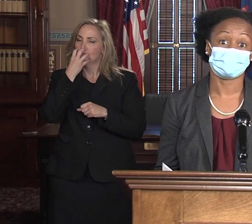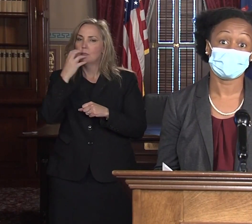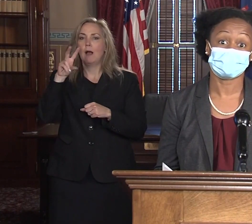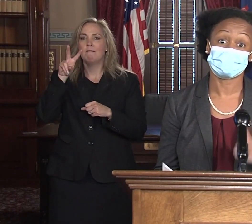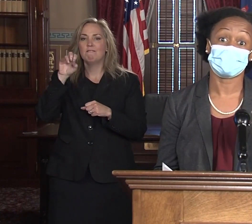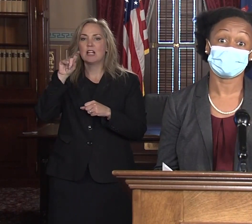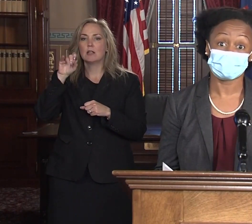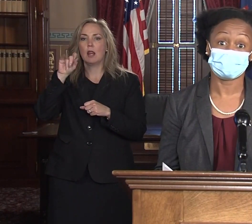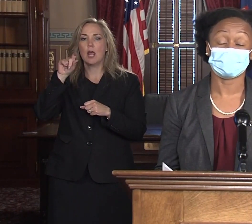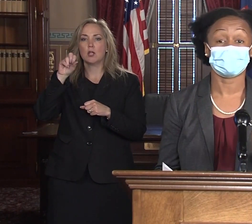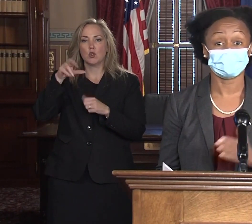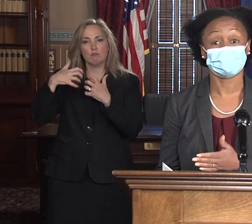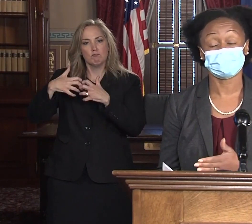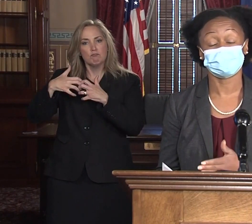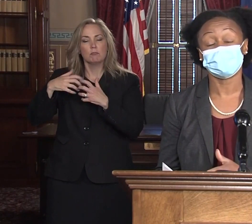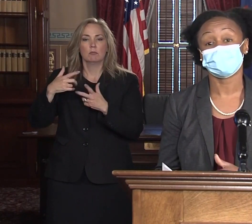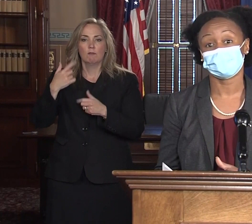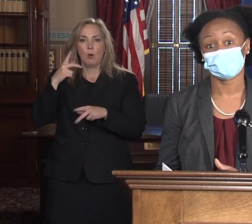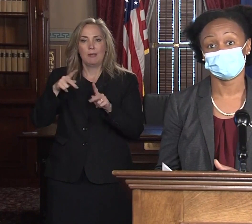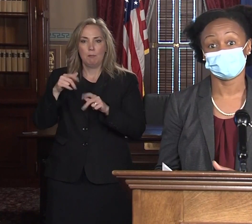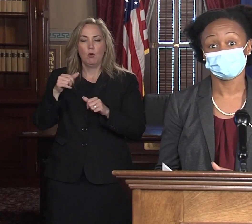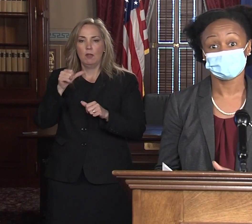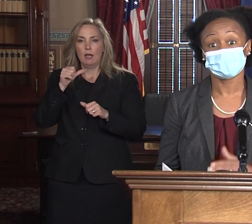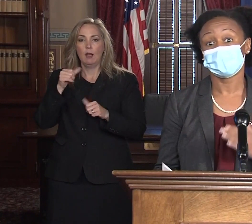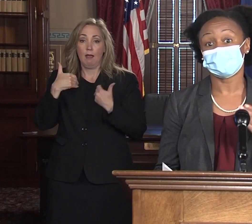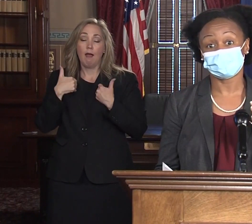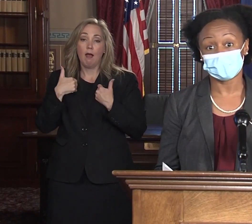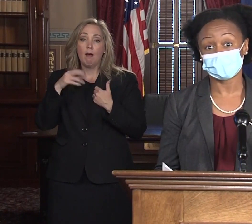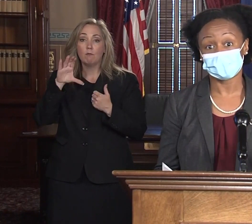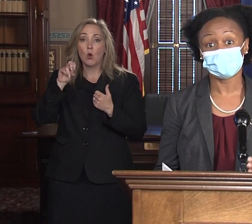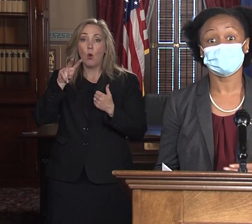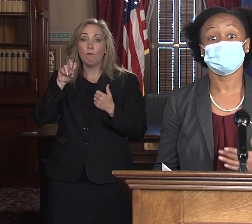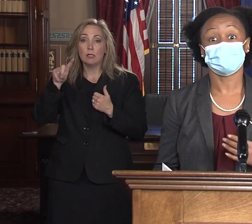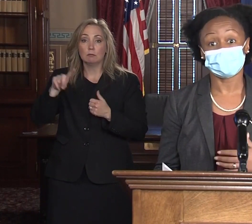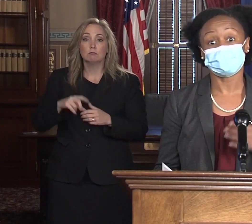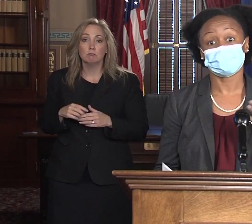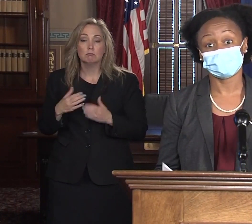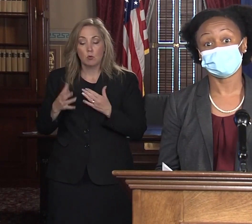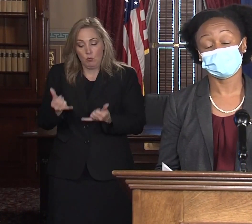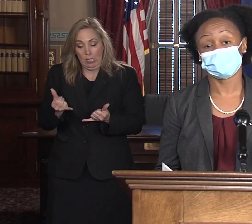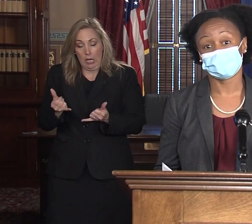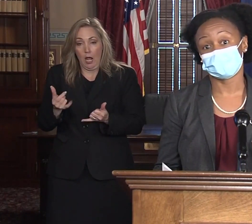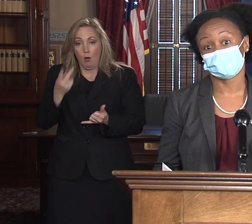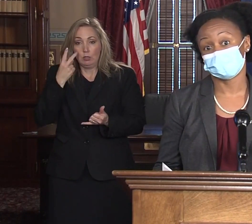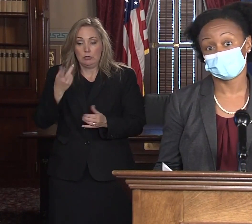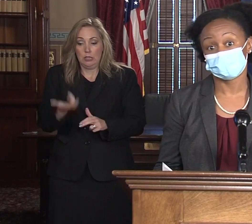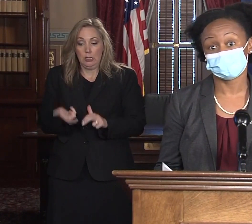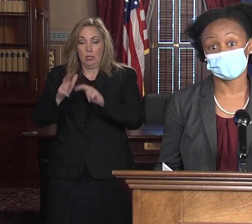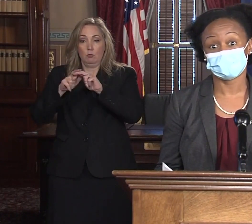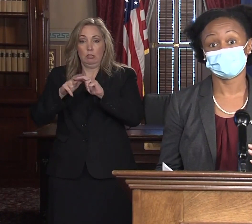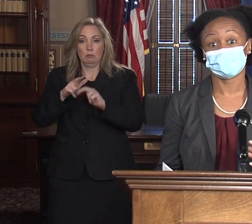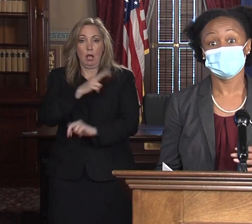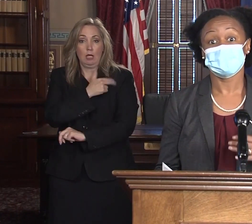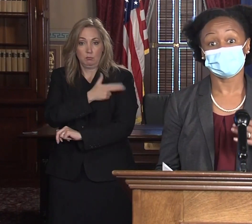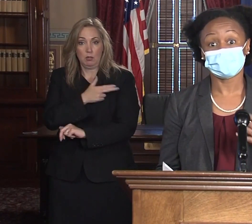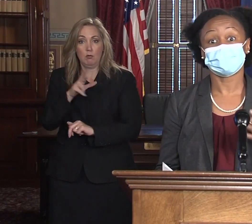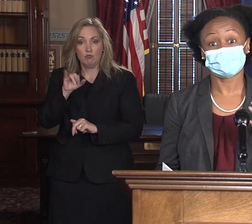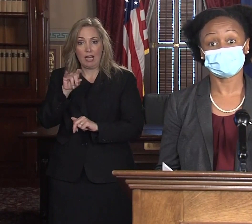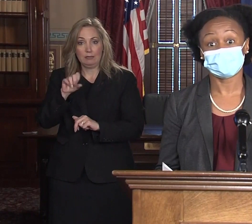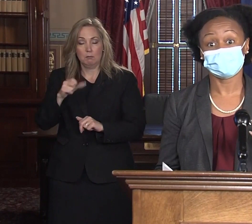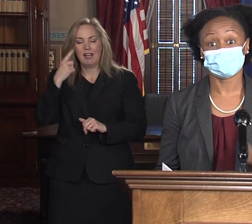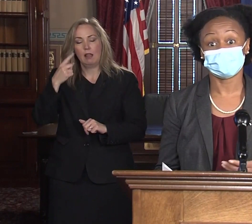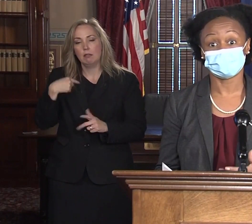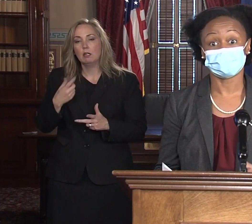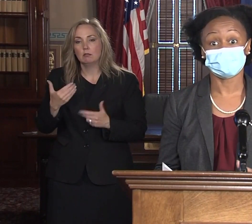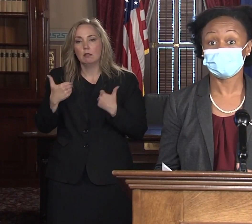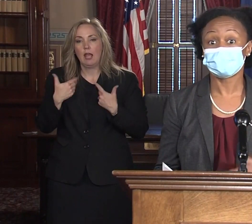support patients who have COVID and those who don't have COVID. As of right now, we are seeing increasing hospitalization rates, but I believe they